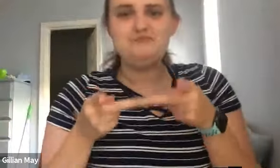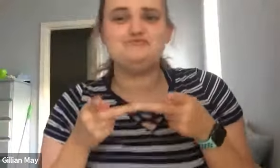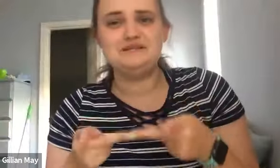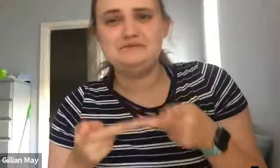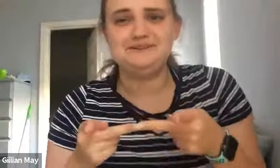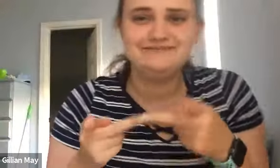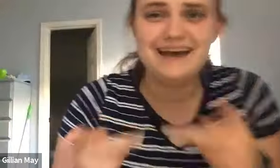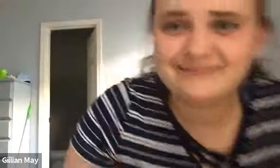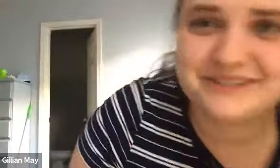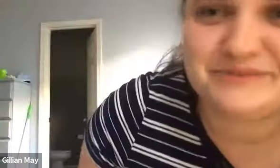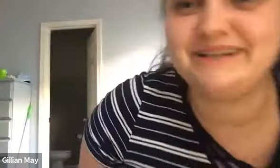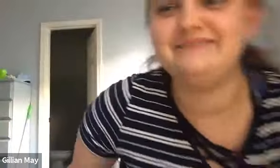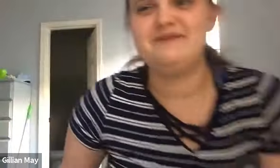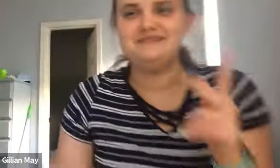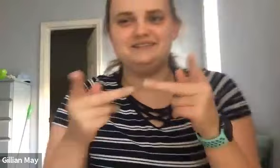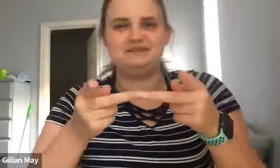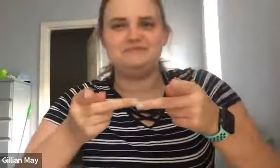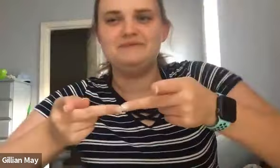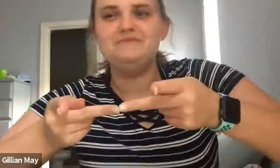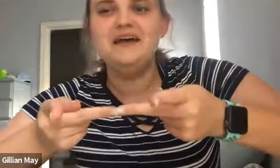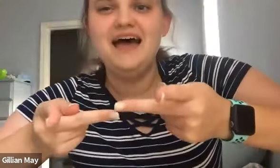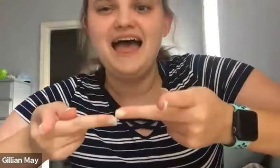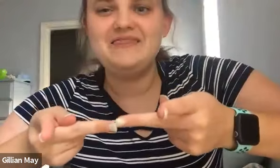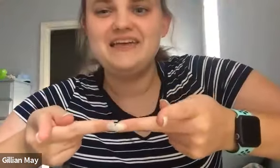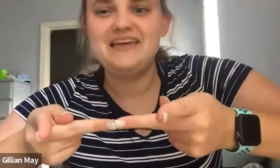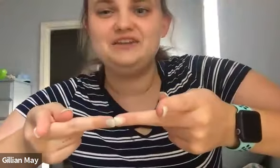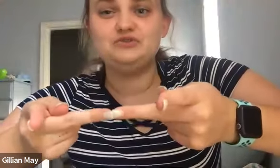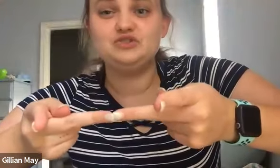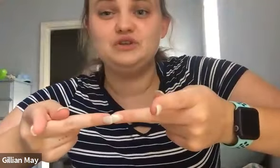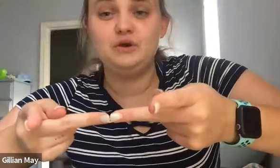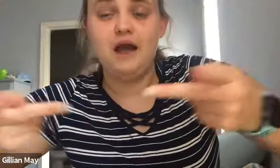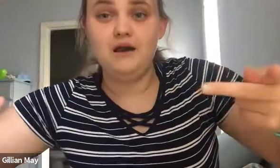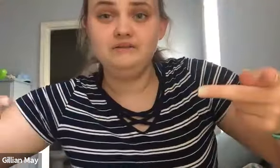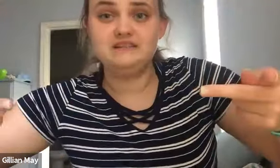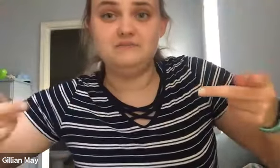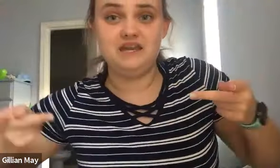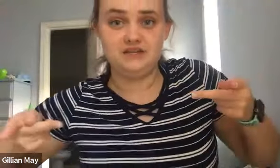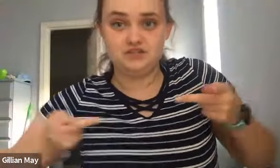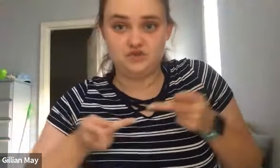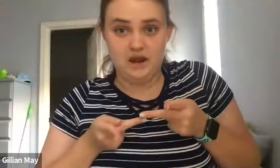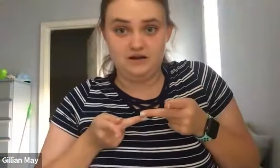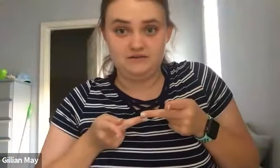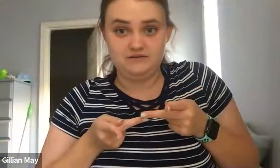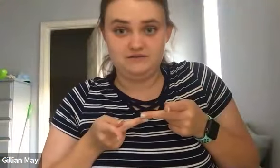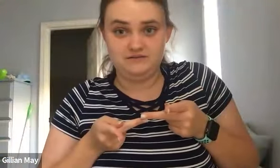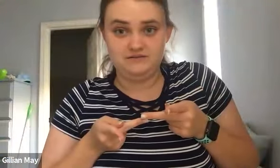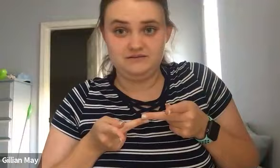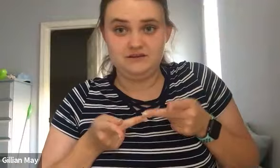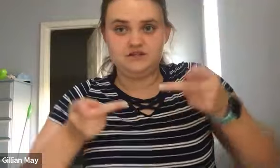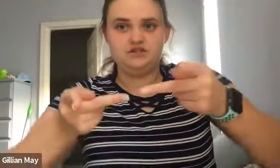was really weird. That was weird. That was an interesting moment. And then you'll go out and make a square. So you're